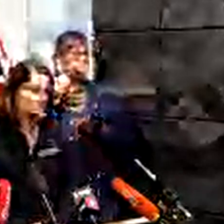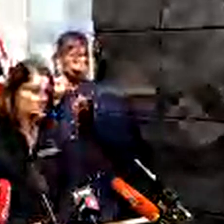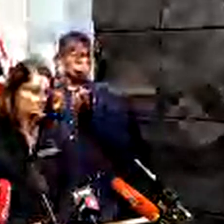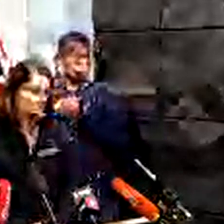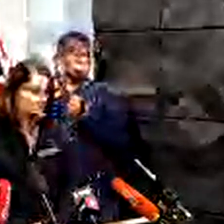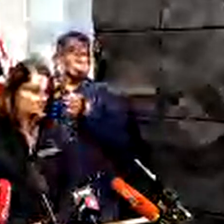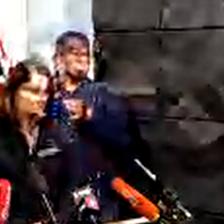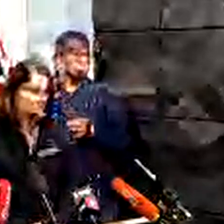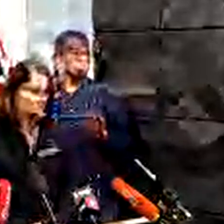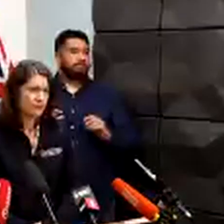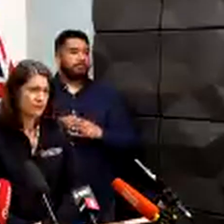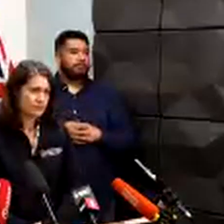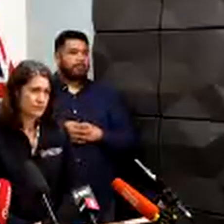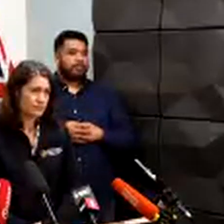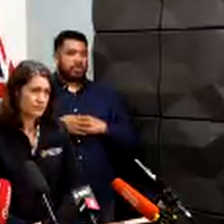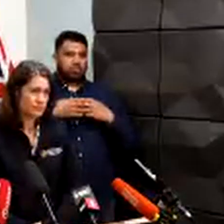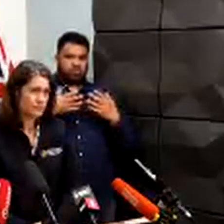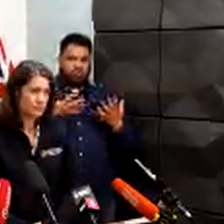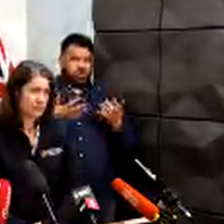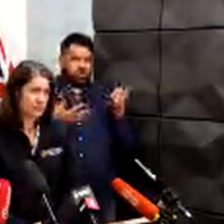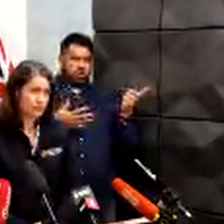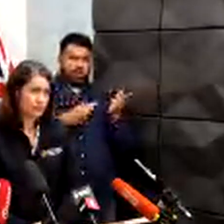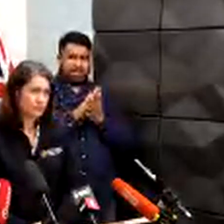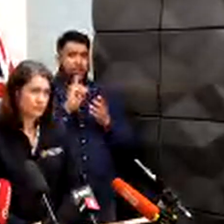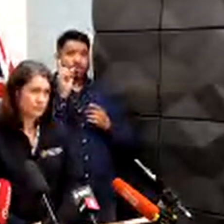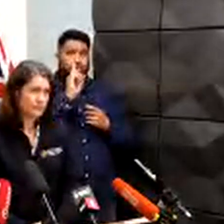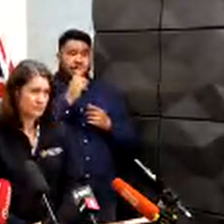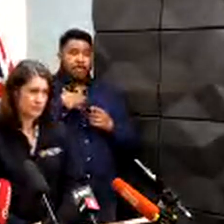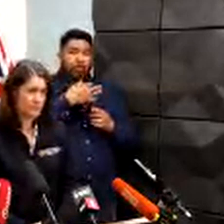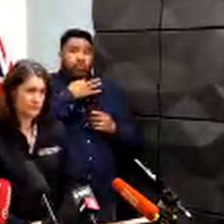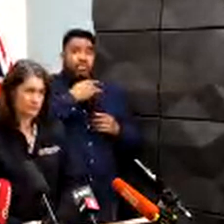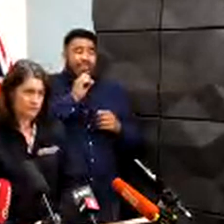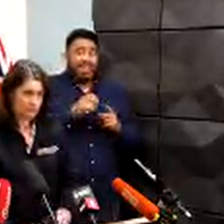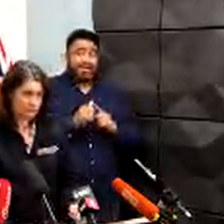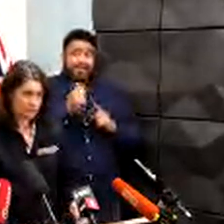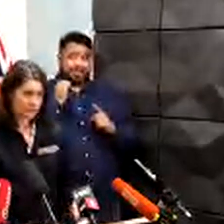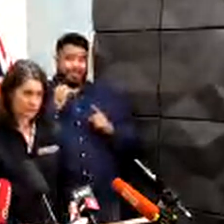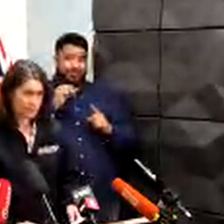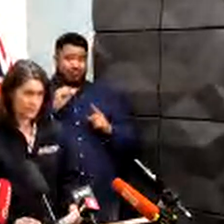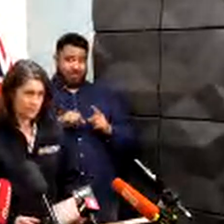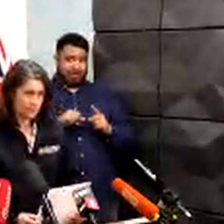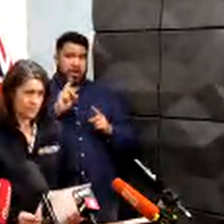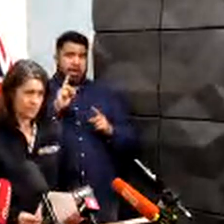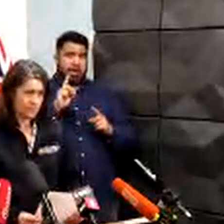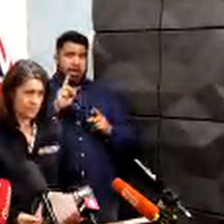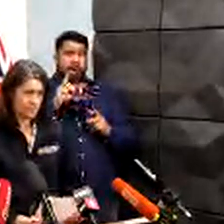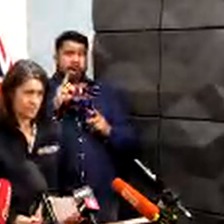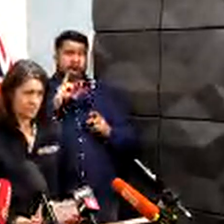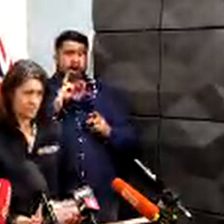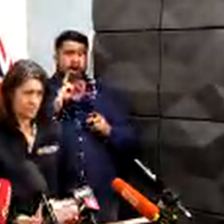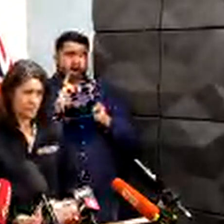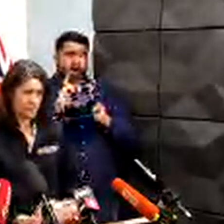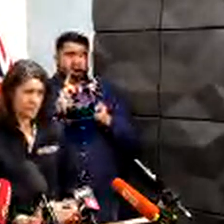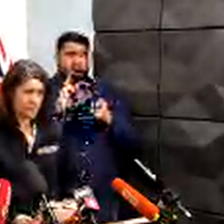that decision. So it's more dangerous today than it was yesterday. You're saying the risk of an eruption